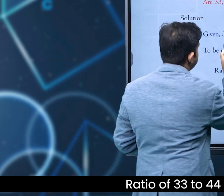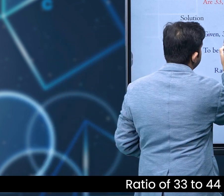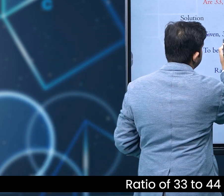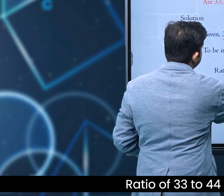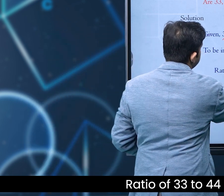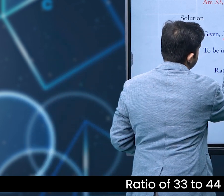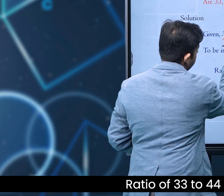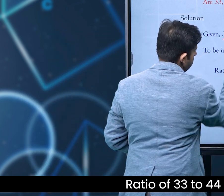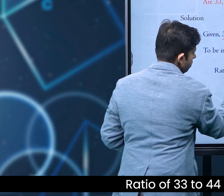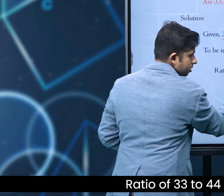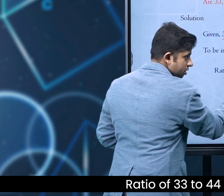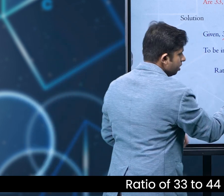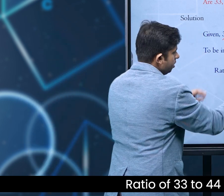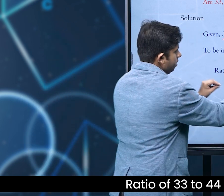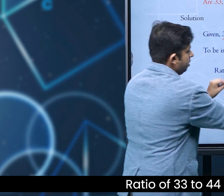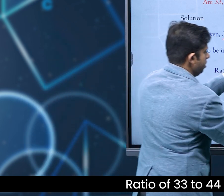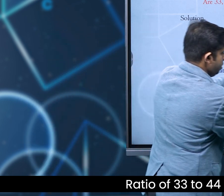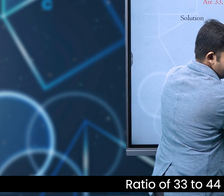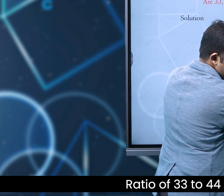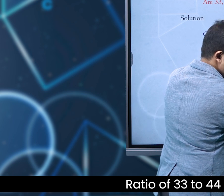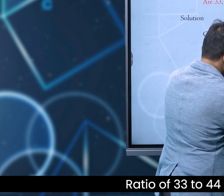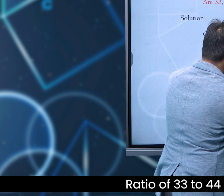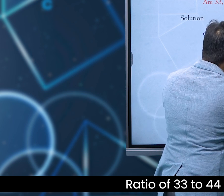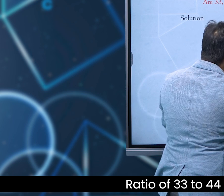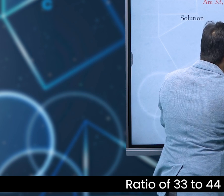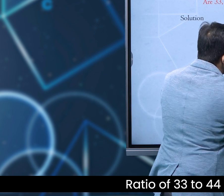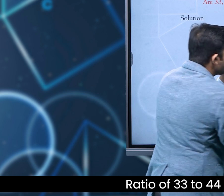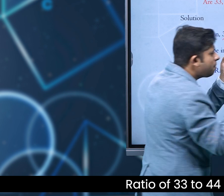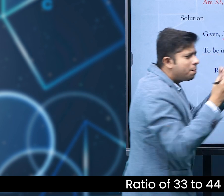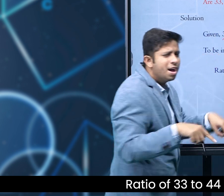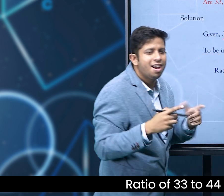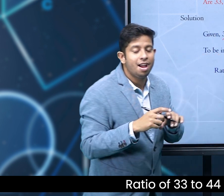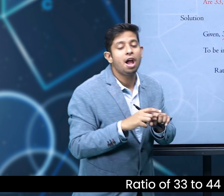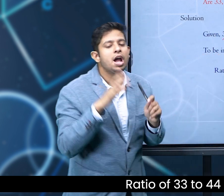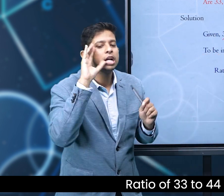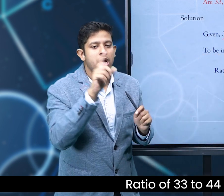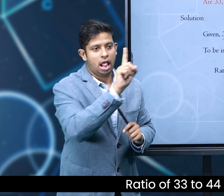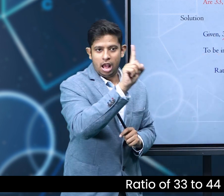Ratio of 33 to 44. 33 by 44 equals to 3 by